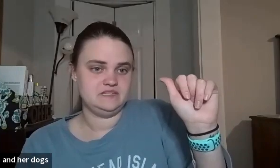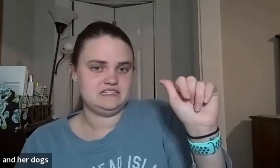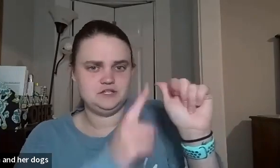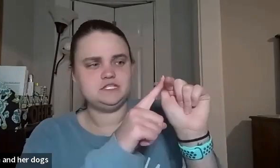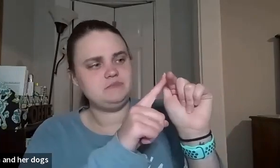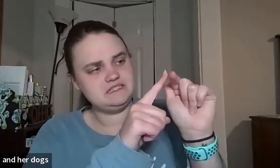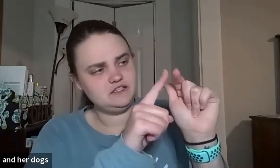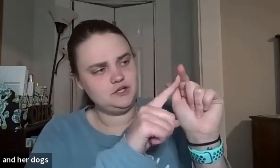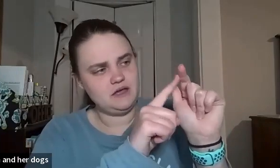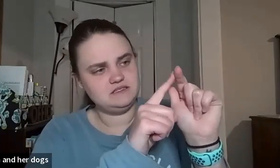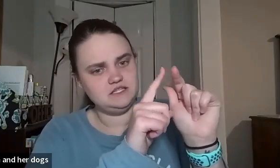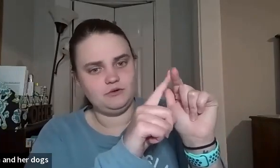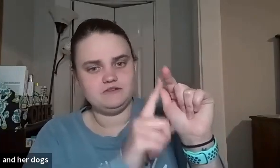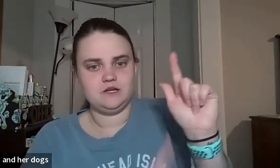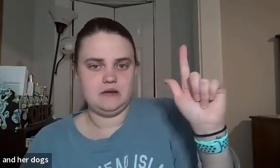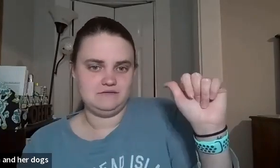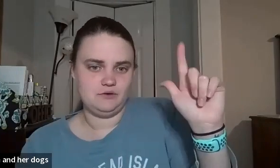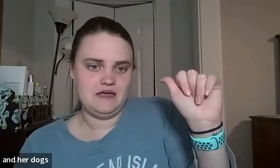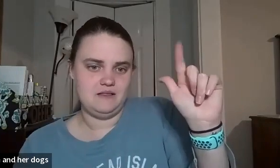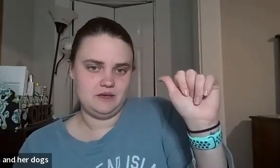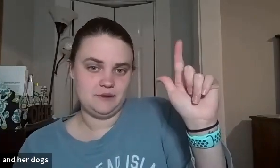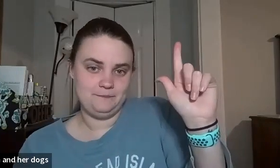It's like you're bouncing your pointer finger back and forth. Alabama.